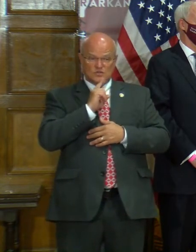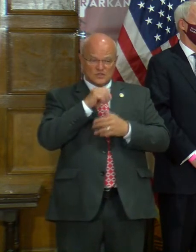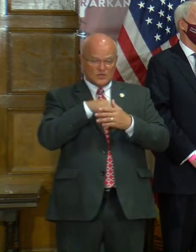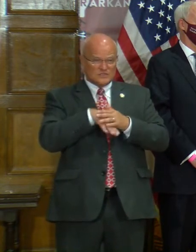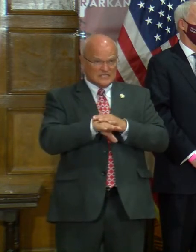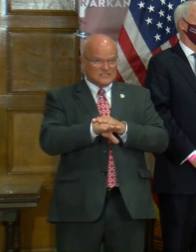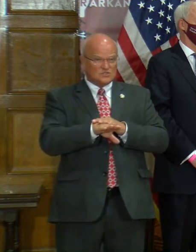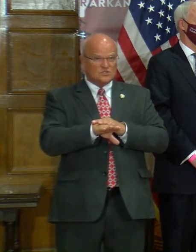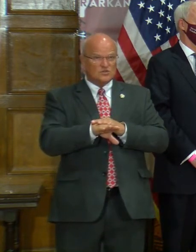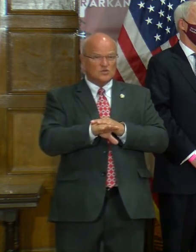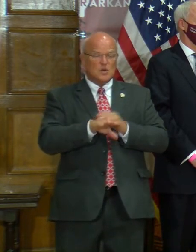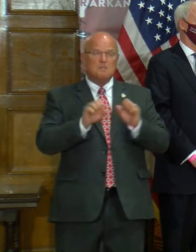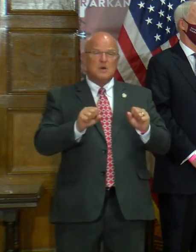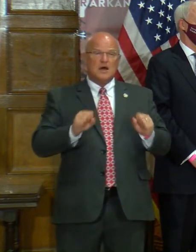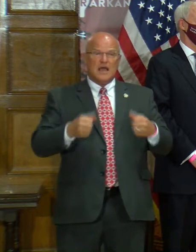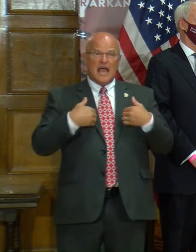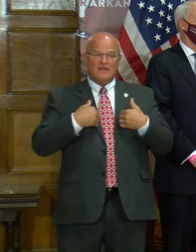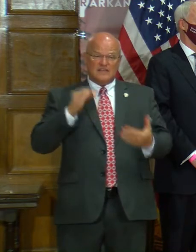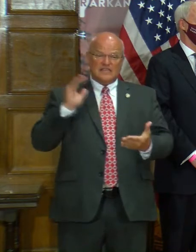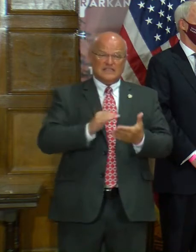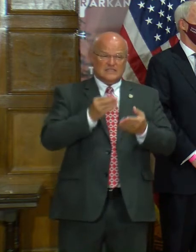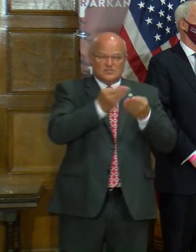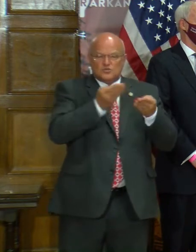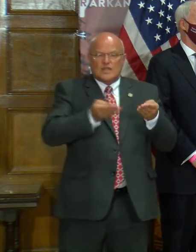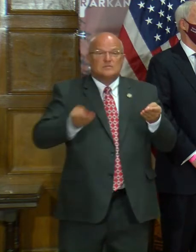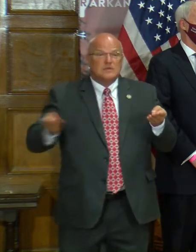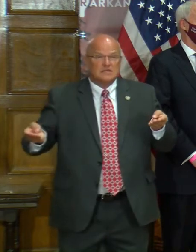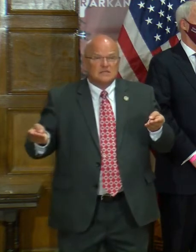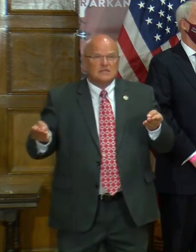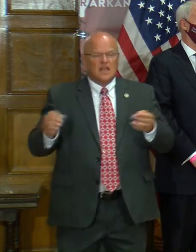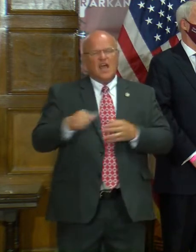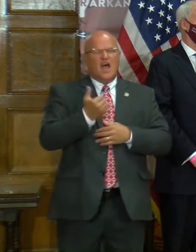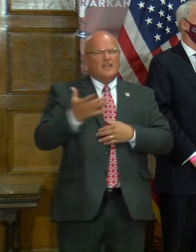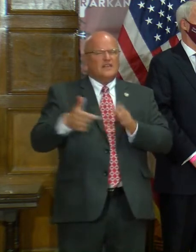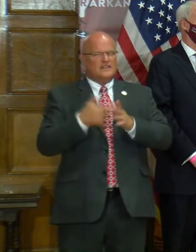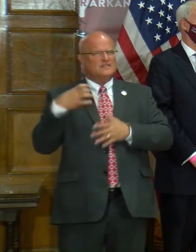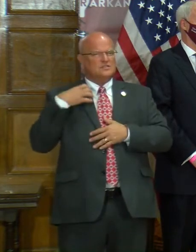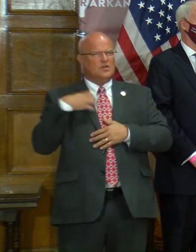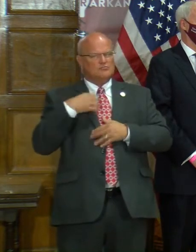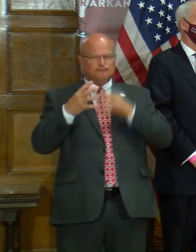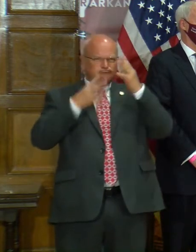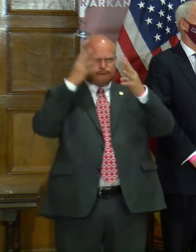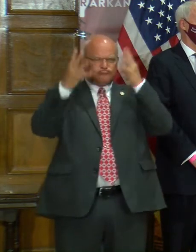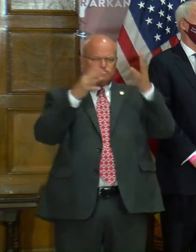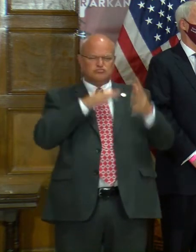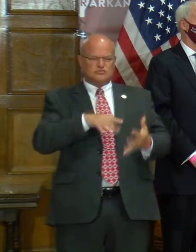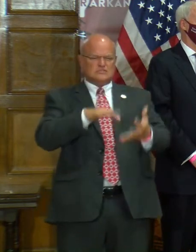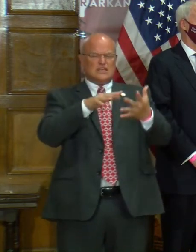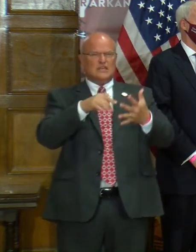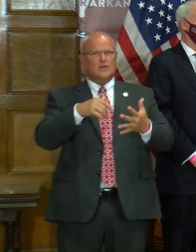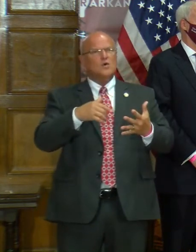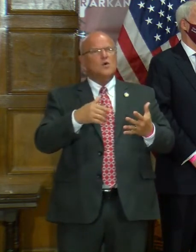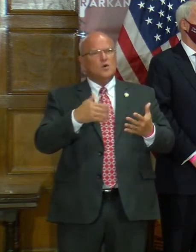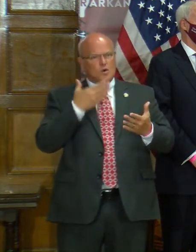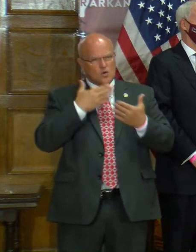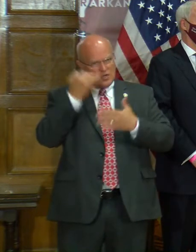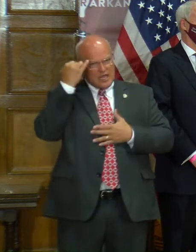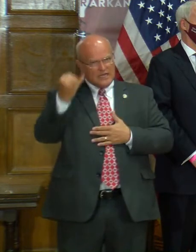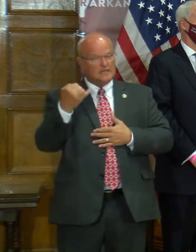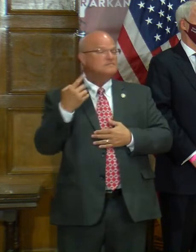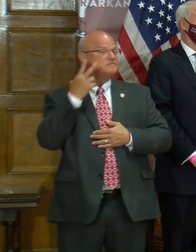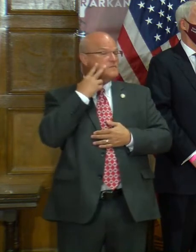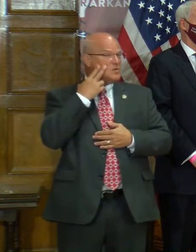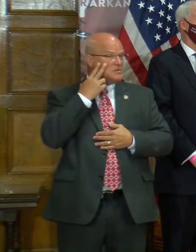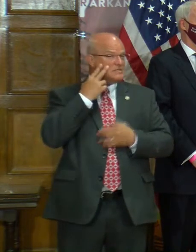into possibility of having less transmission. And there were other things that this coach had innovated that I think are very good ideas. So we'll